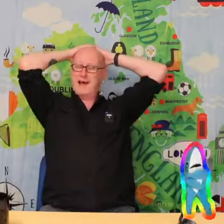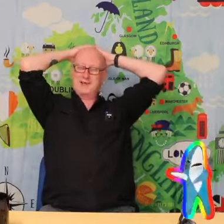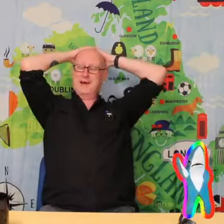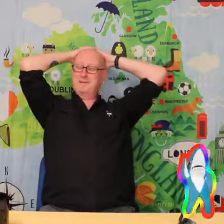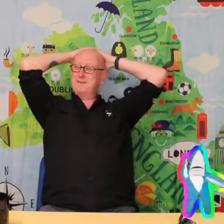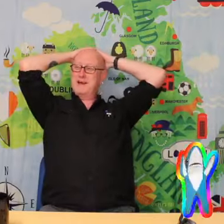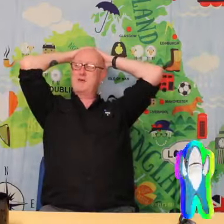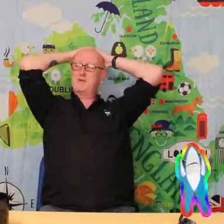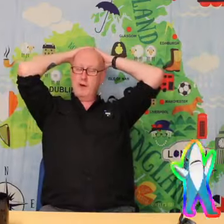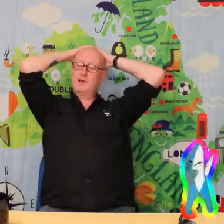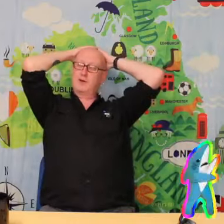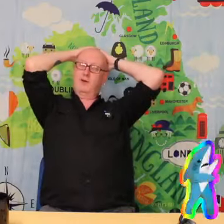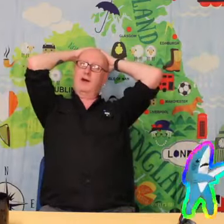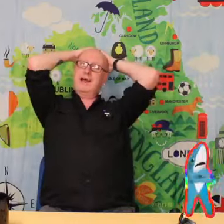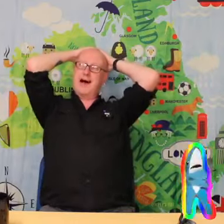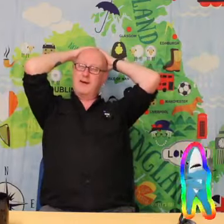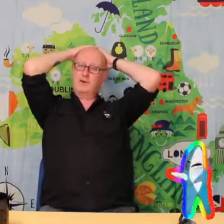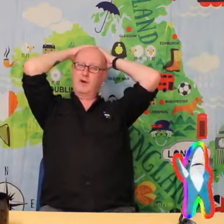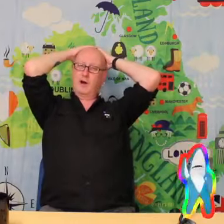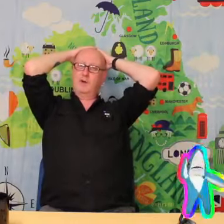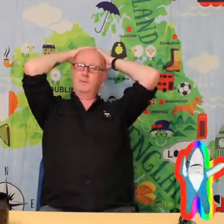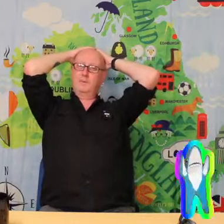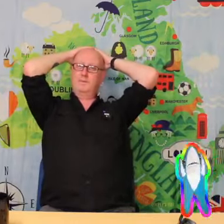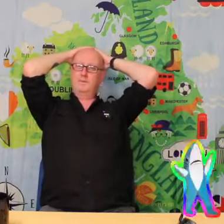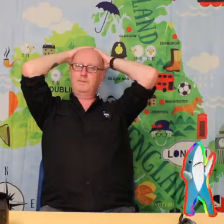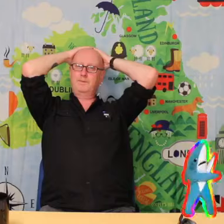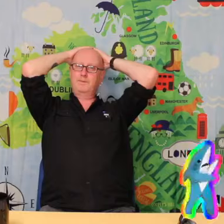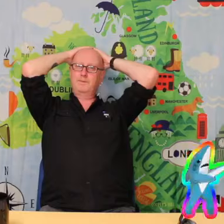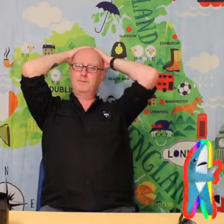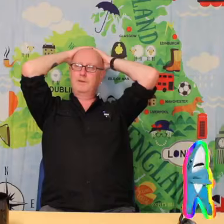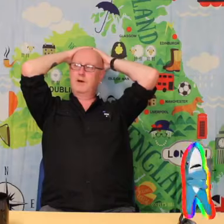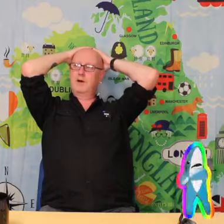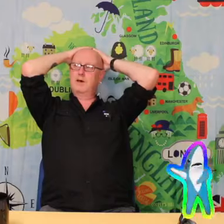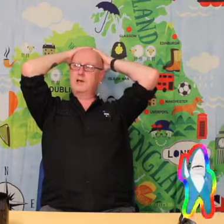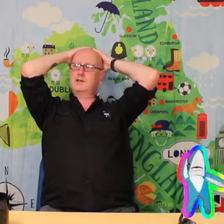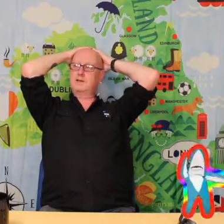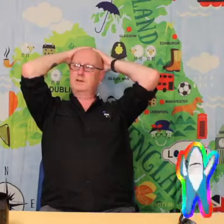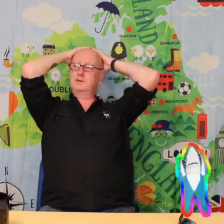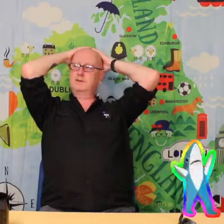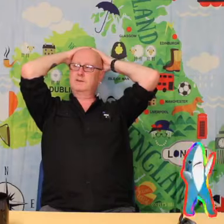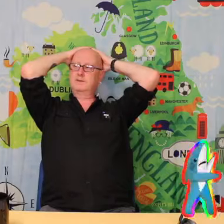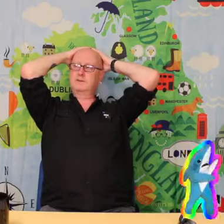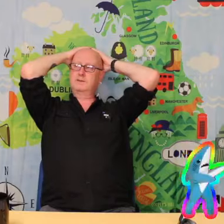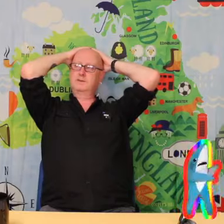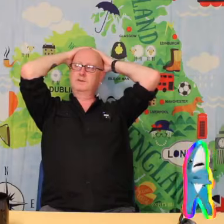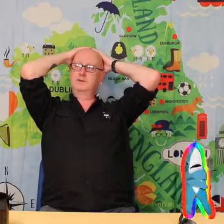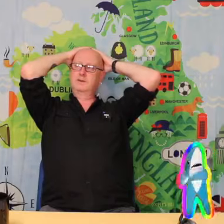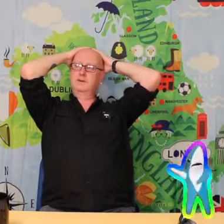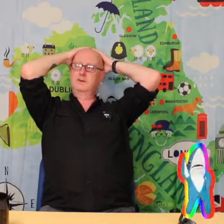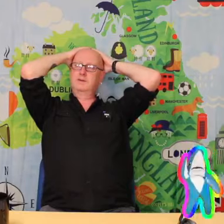After all that build-up, ladies really and gentlemen. Don't know. We're going to the blacksmith. We are. Mark and I are going to the Blacksmith Arms in